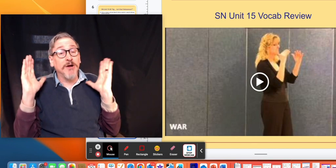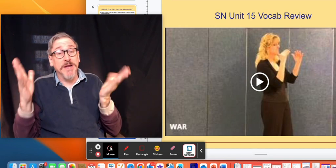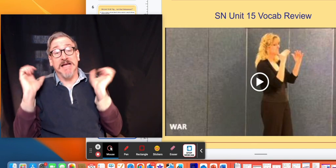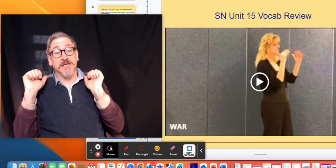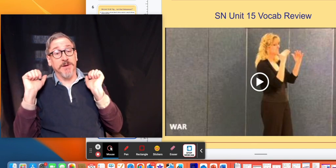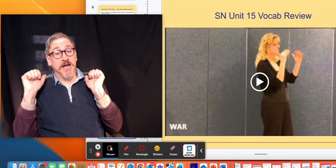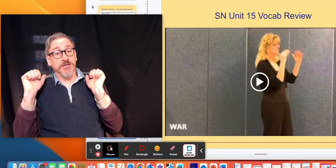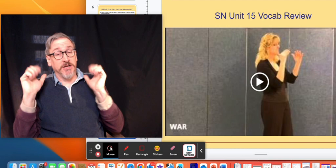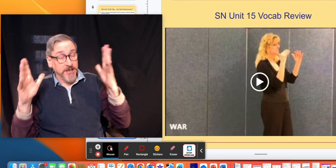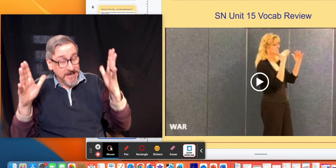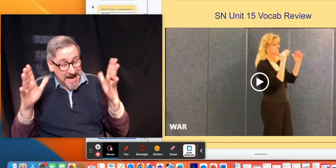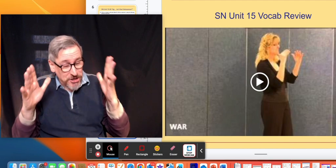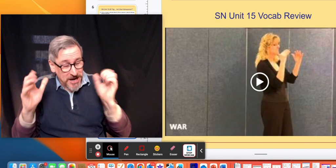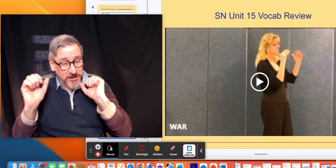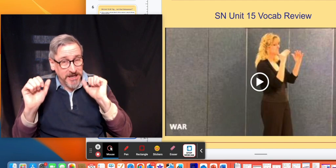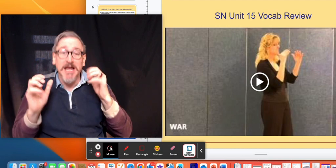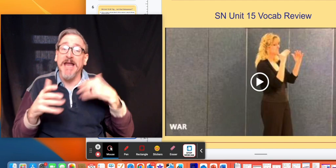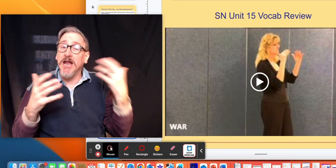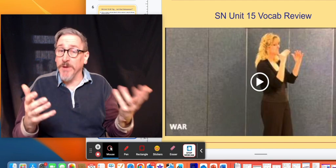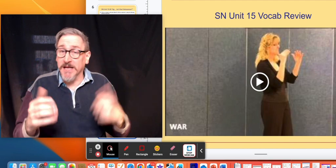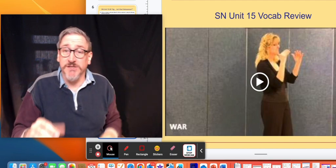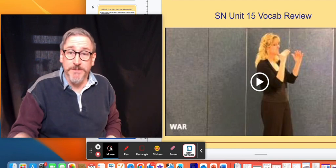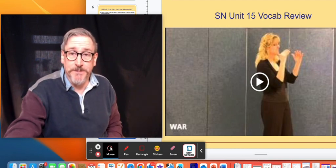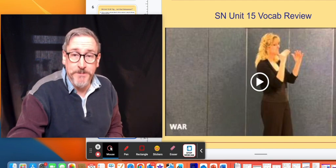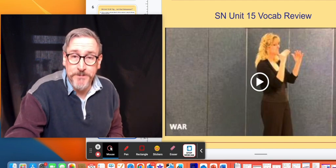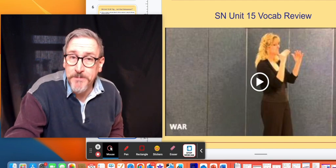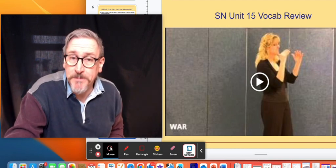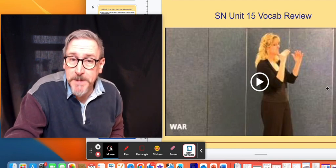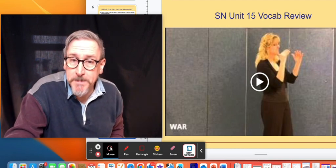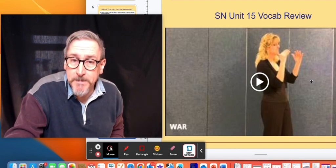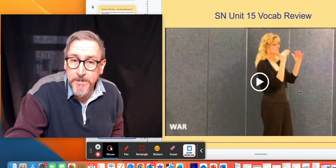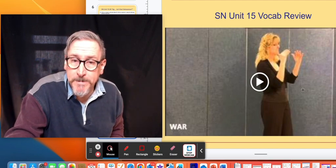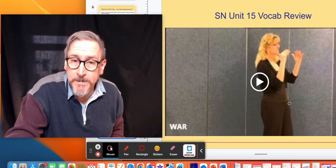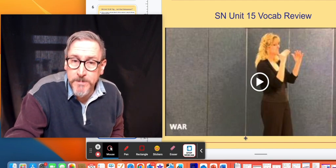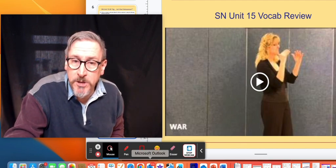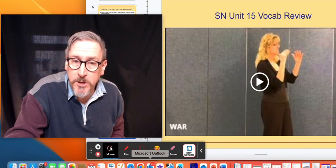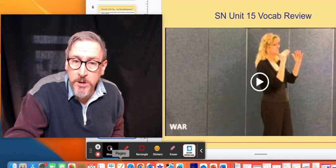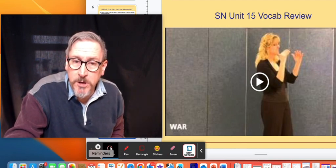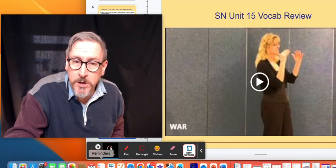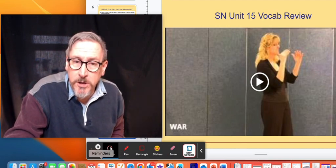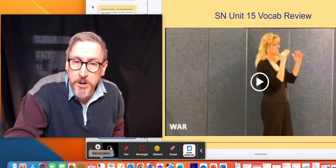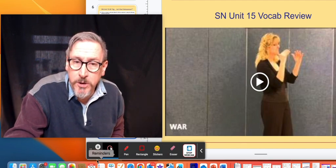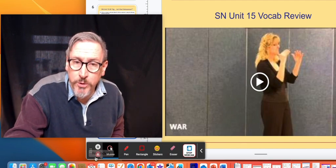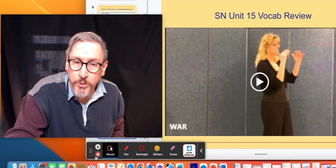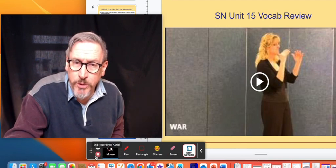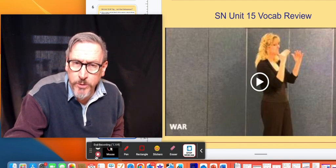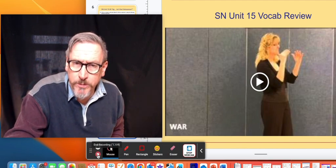how do we ask about nationality and how do we answer. Doo-doo-doo.